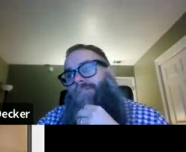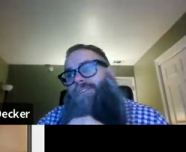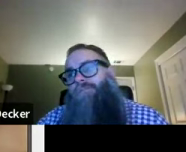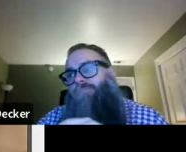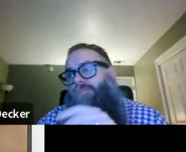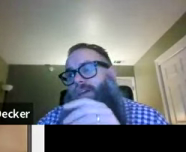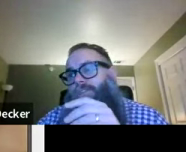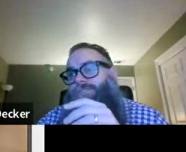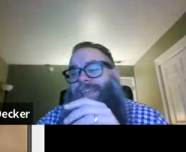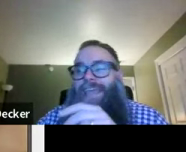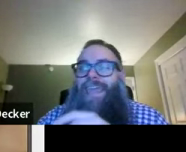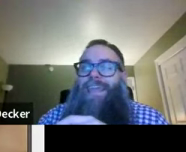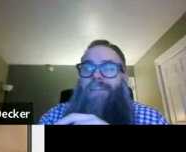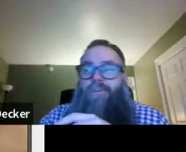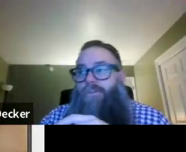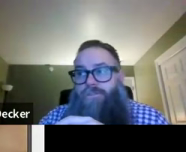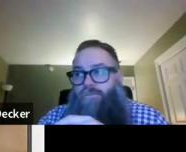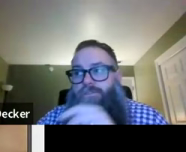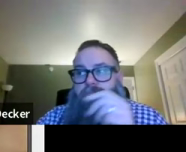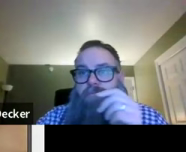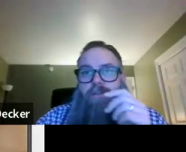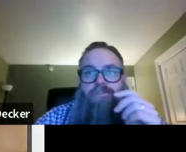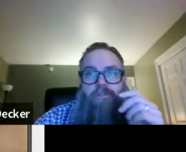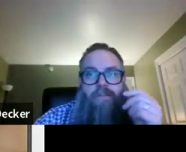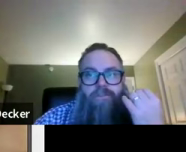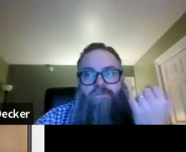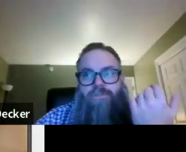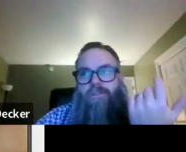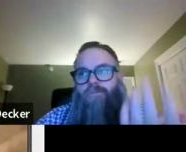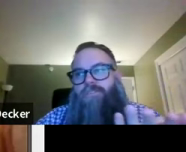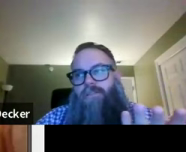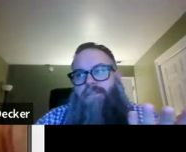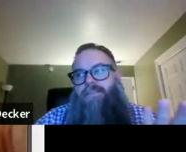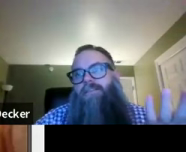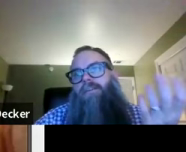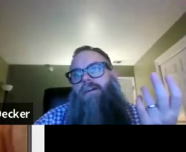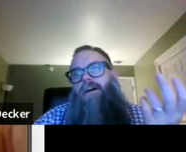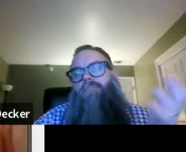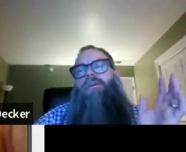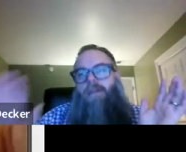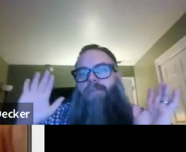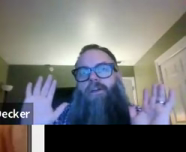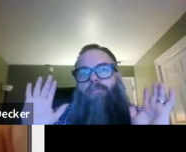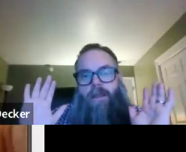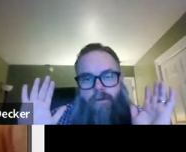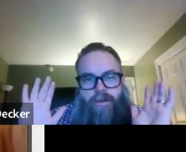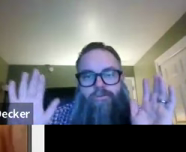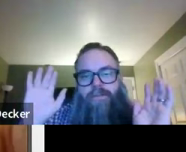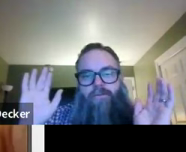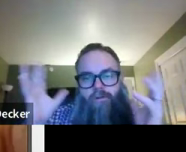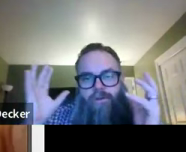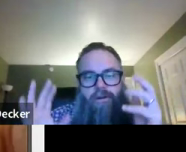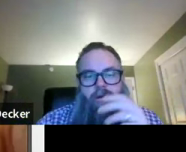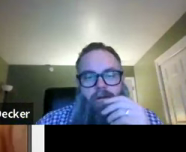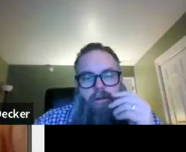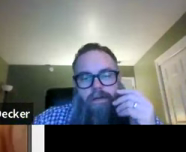it's for ARF and RCFE providers and any vendors or service providers serving individuals with developmental disabilities. Their primary